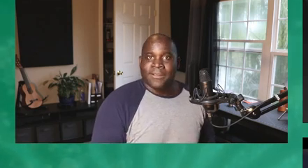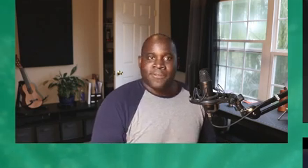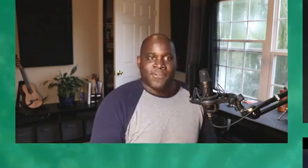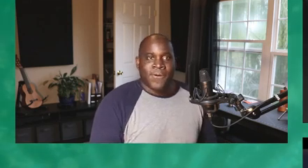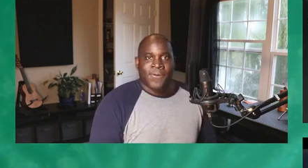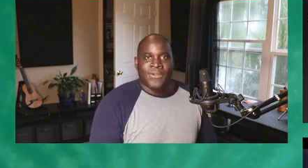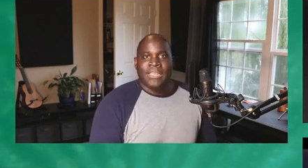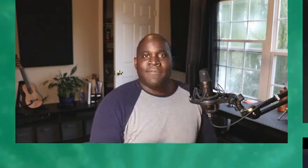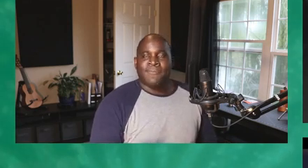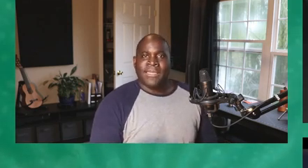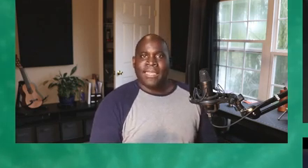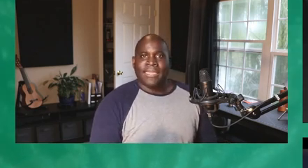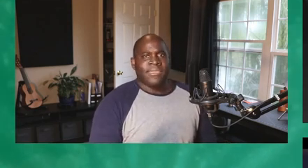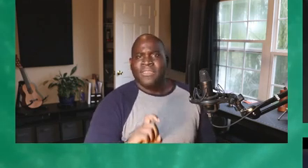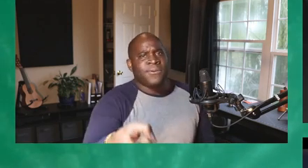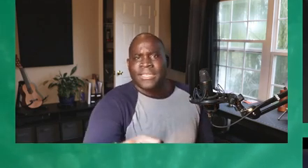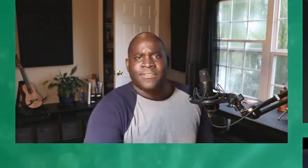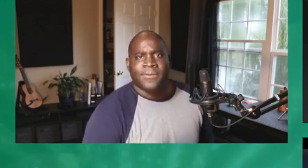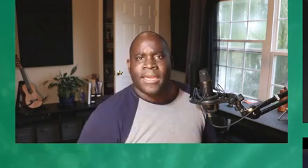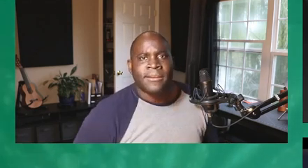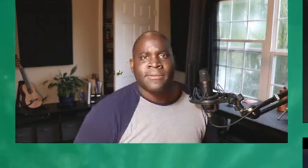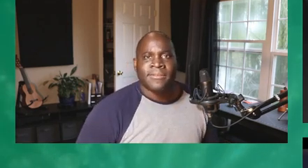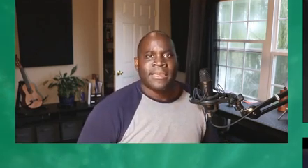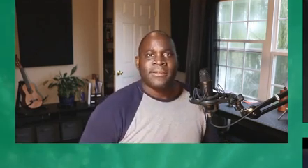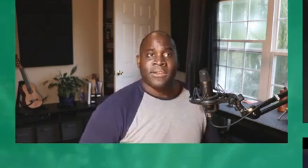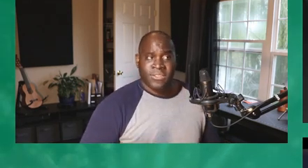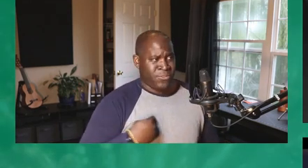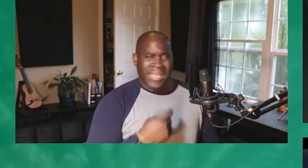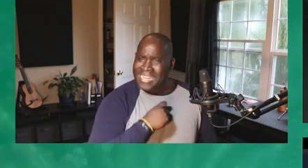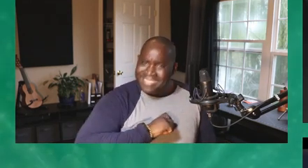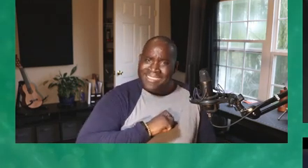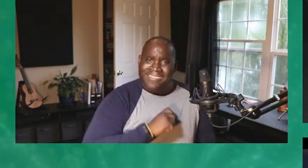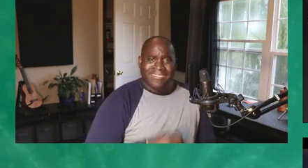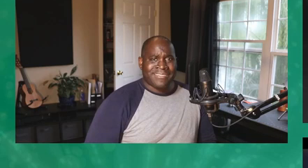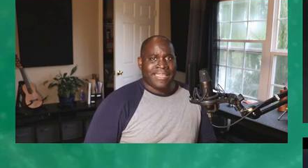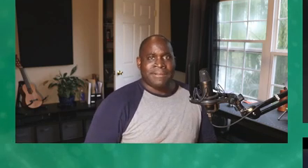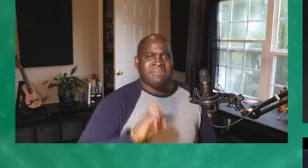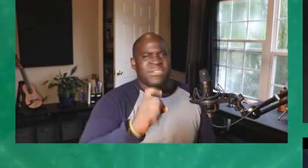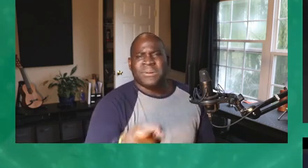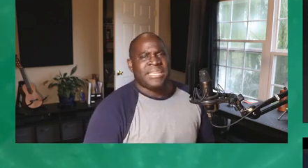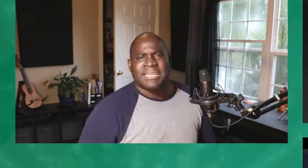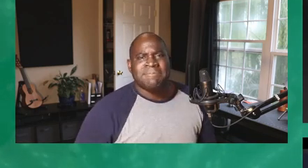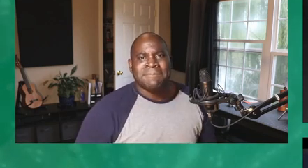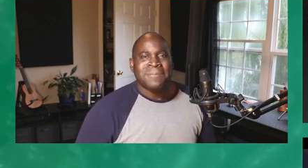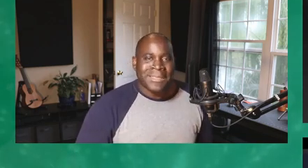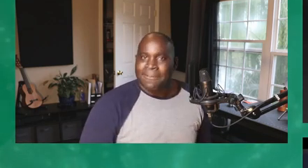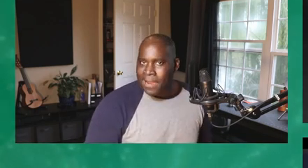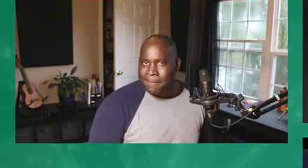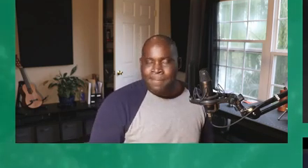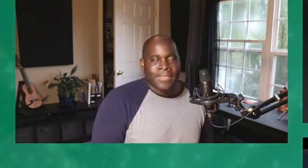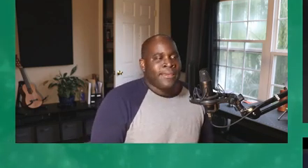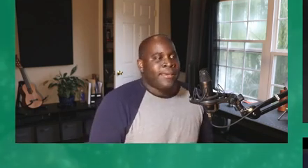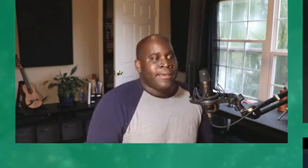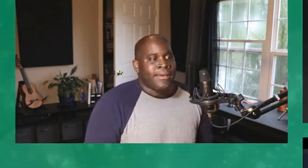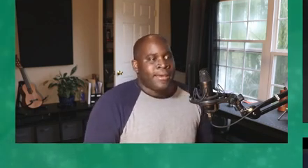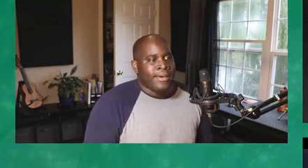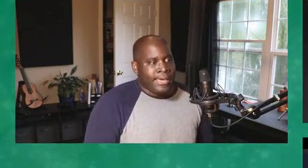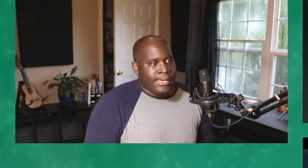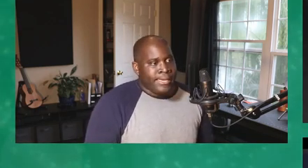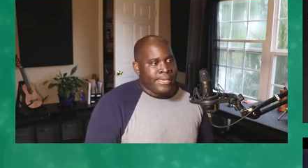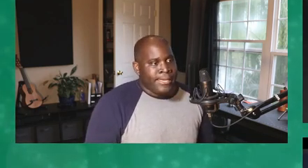don't need. So you can even be like, you don't need to do that. It's like, do I need this? It's like, you don't need it. Like, right?